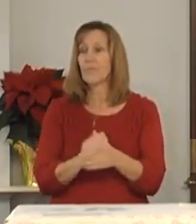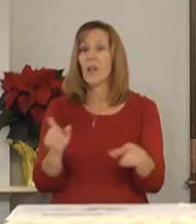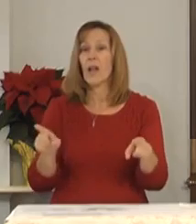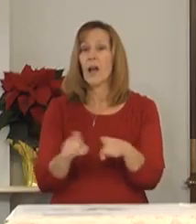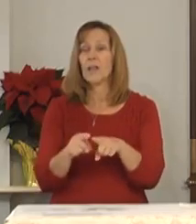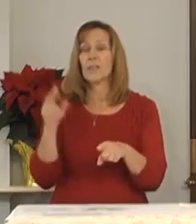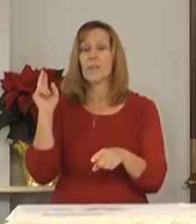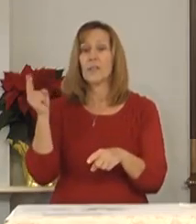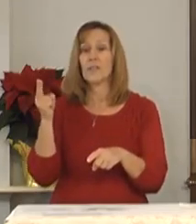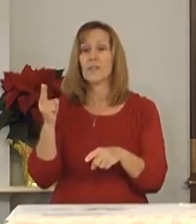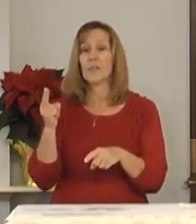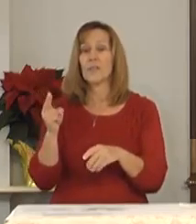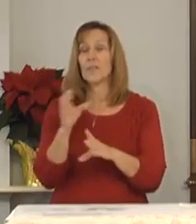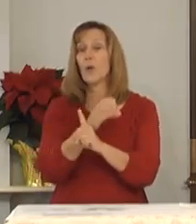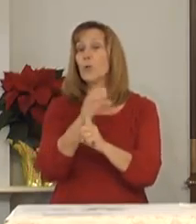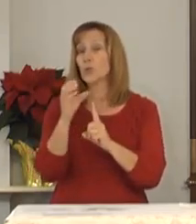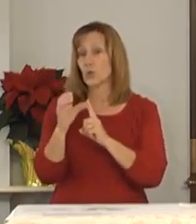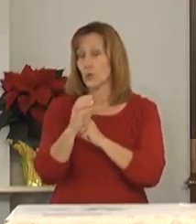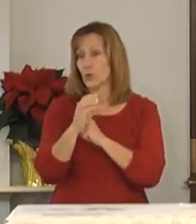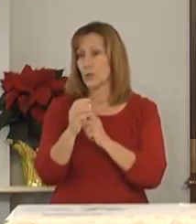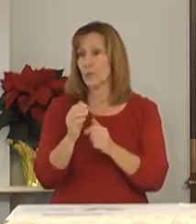also in the history of the culture.